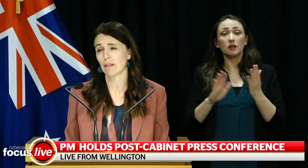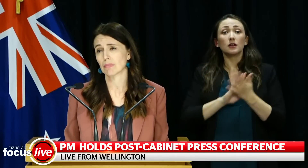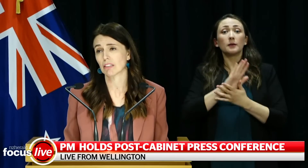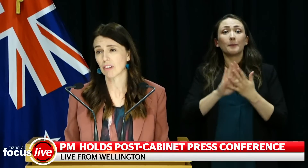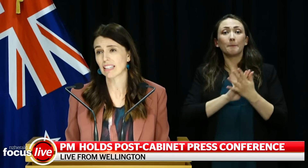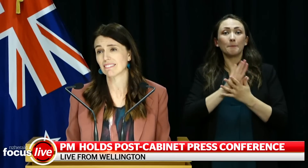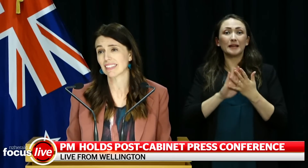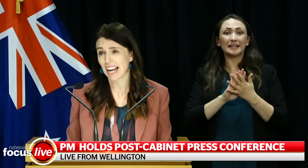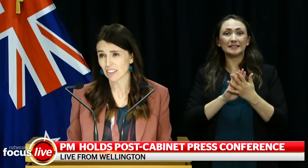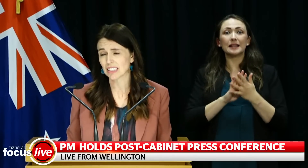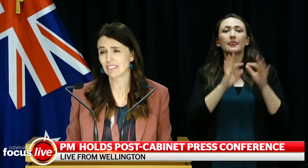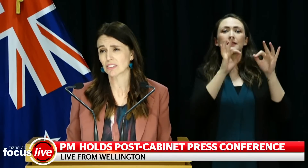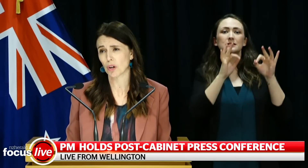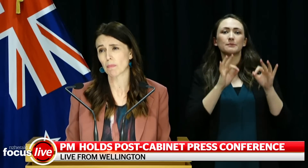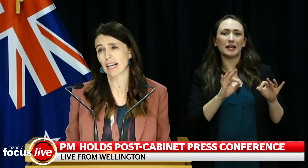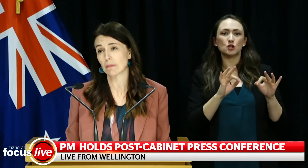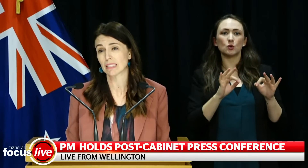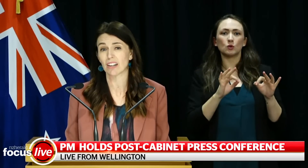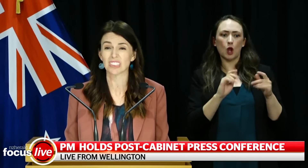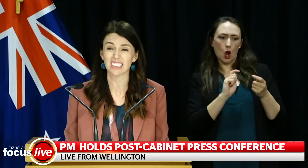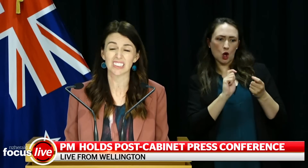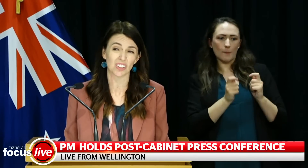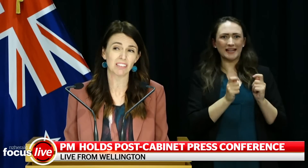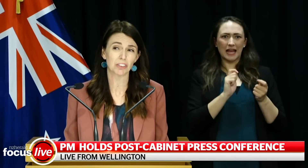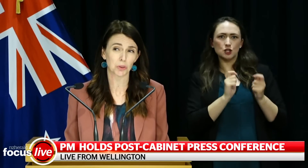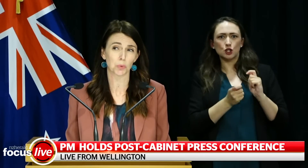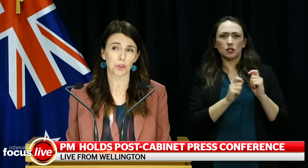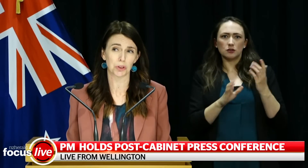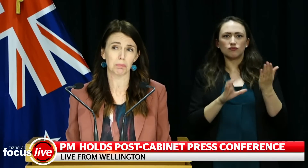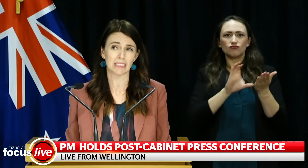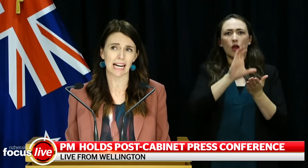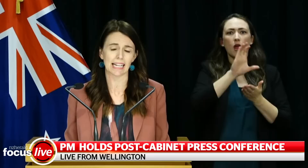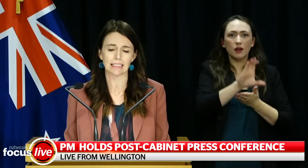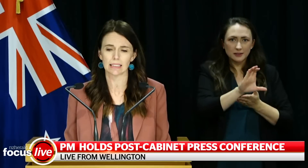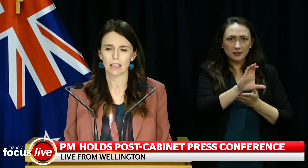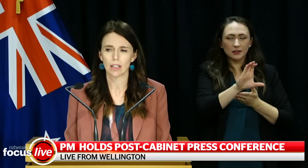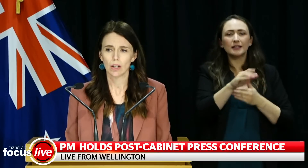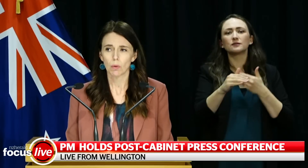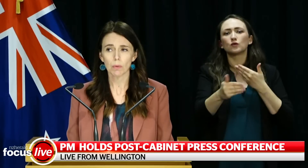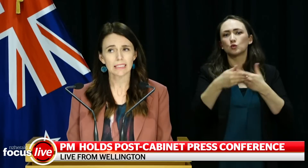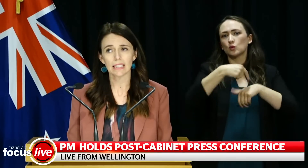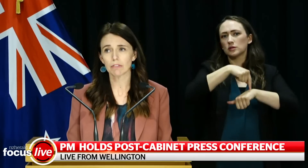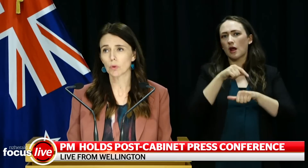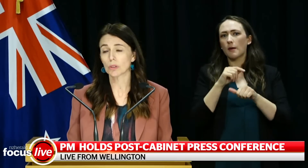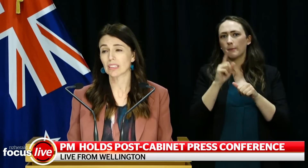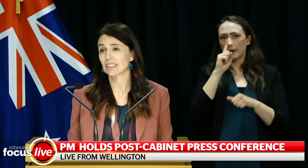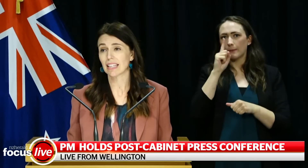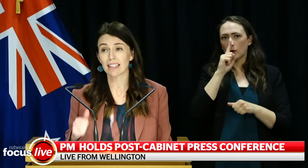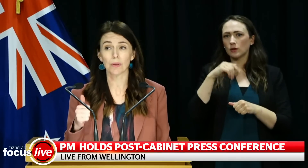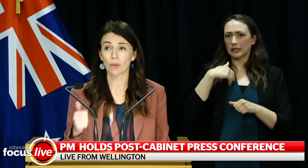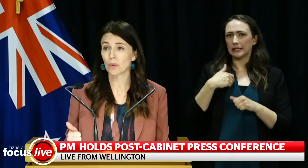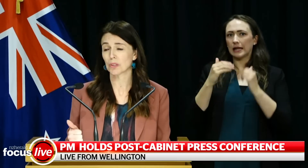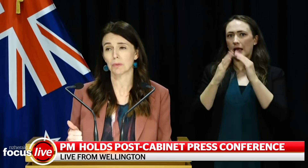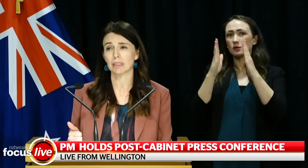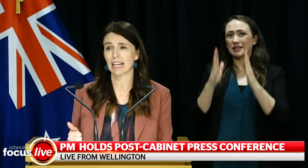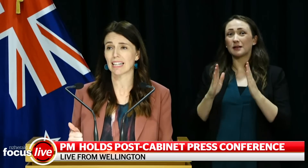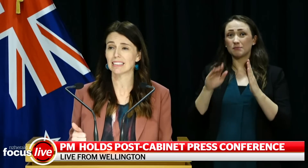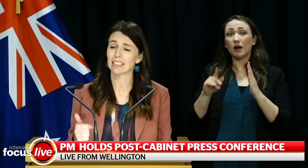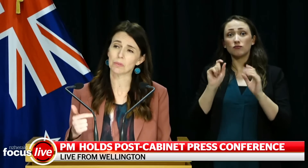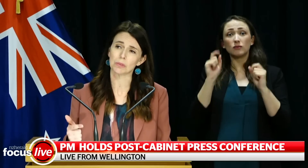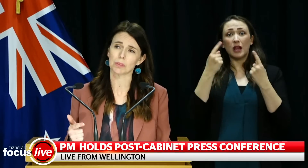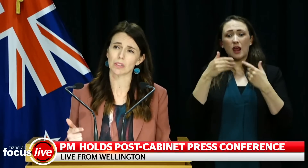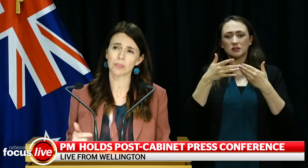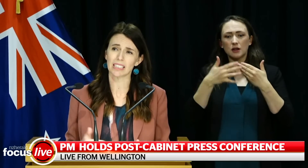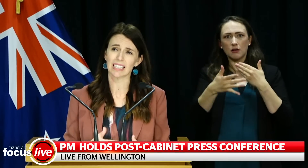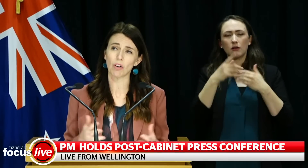to find housing, to accommodate themselves, and it's designed for short-term stays. What we're seeing, of course, is that there were longer-term stays